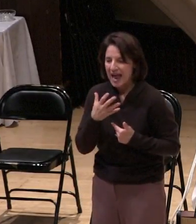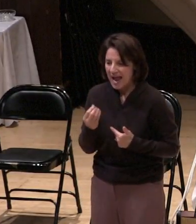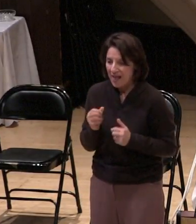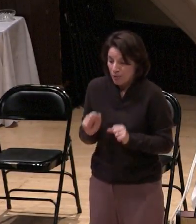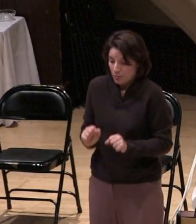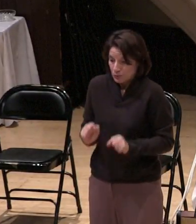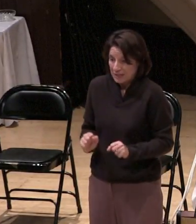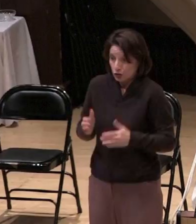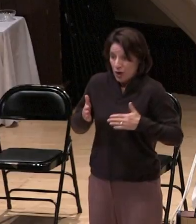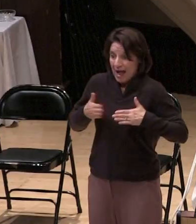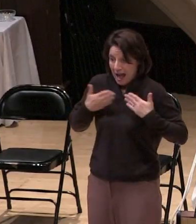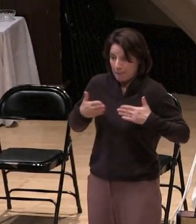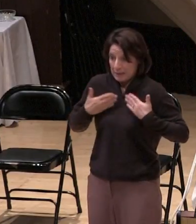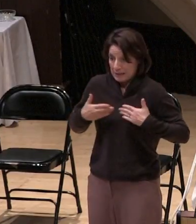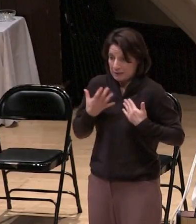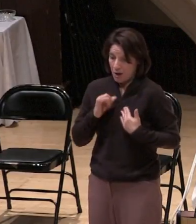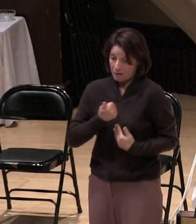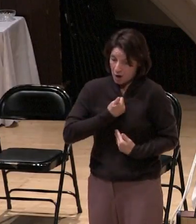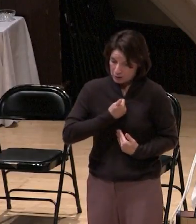well-being of others.